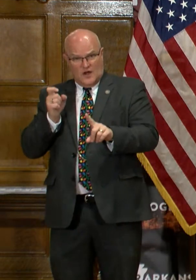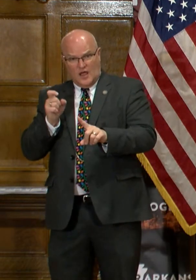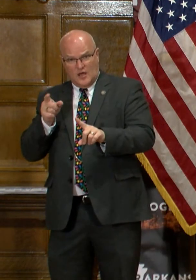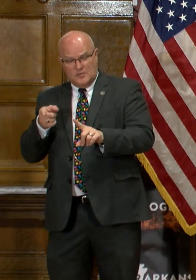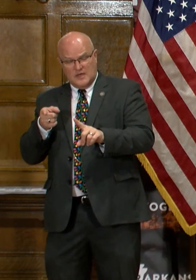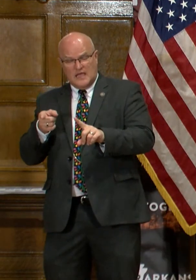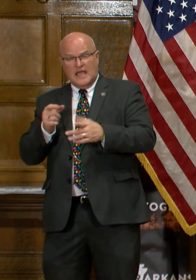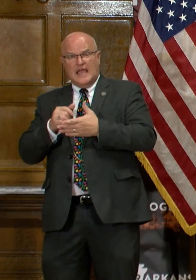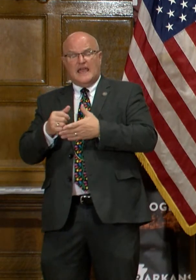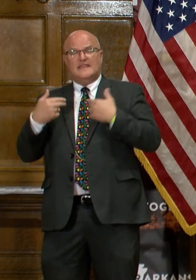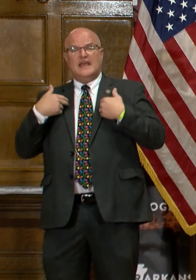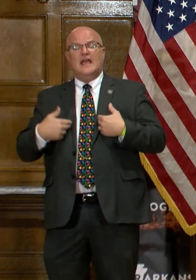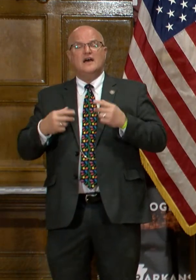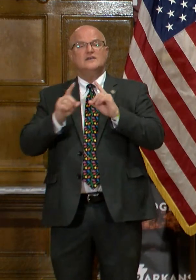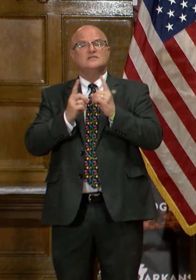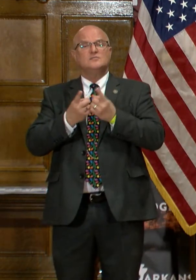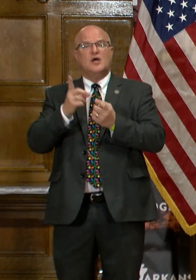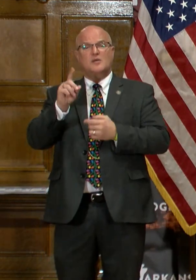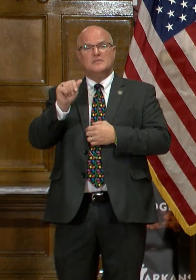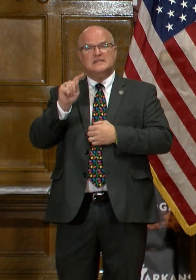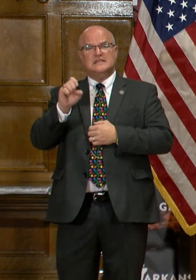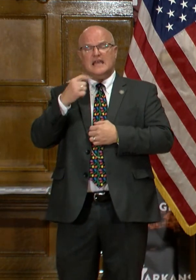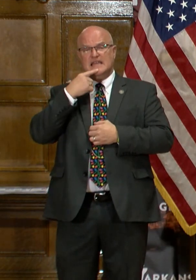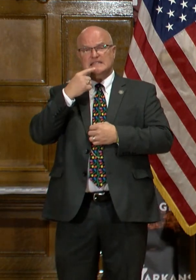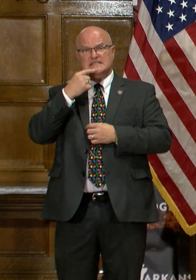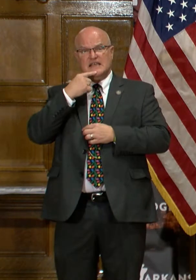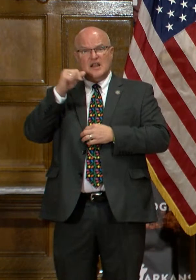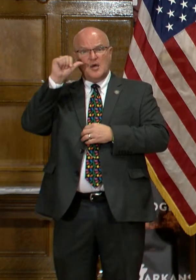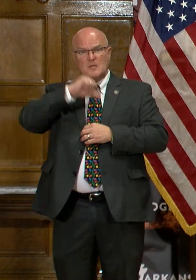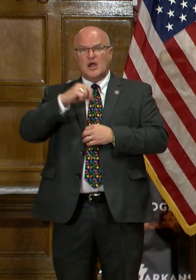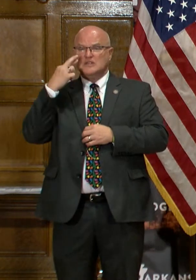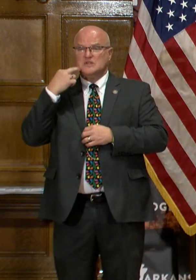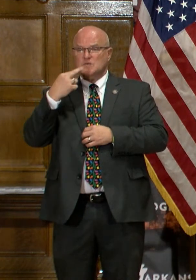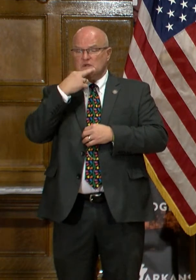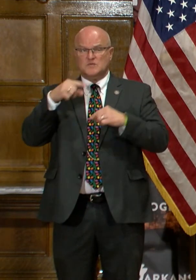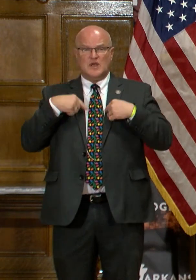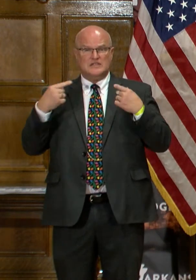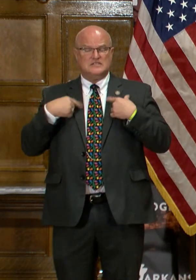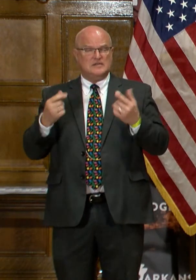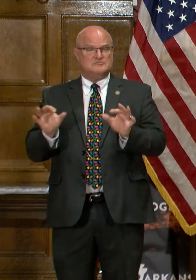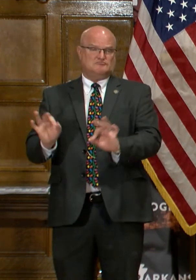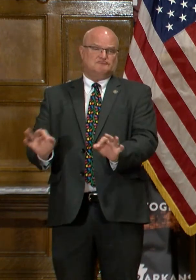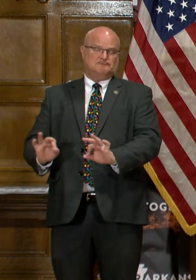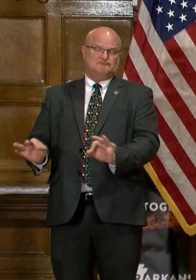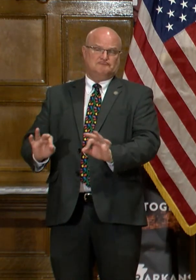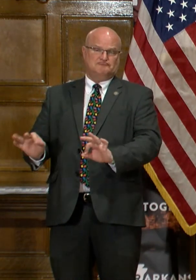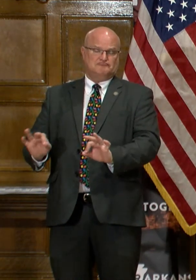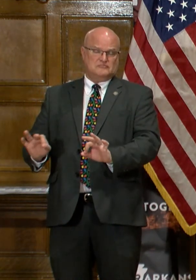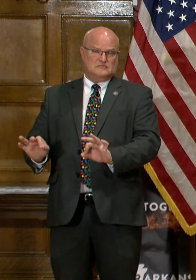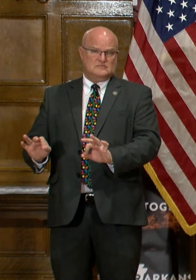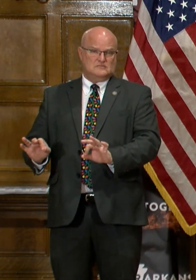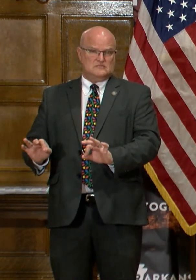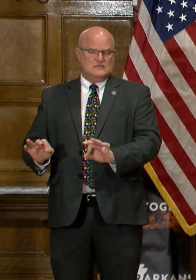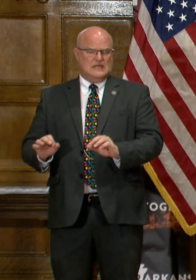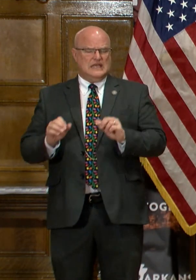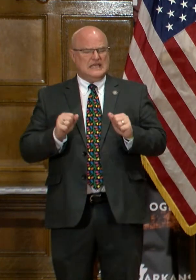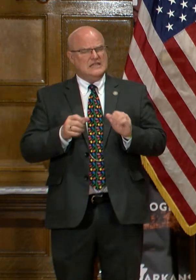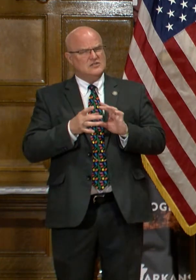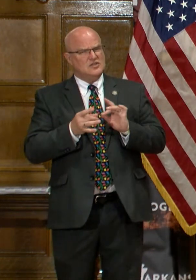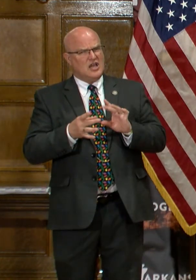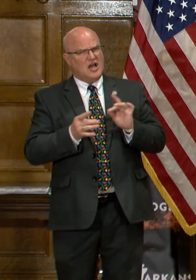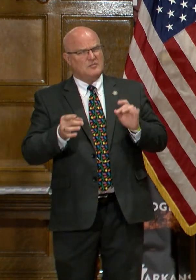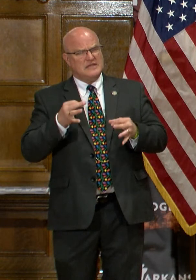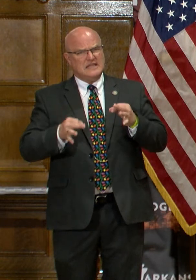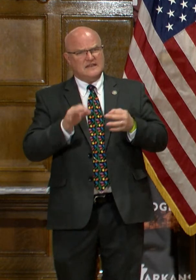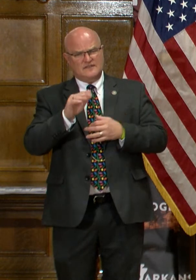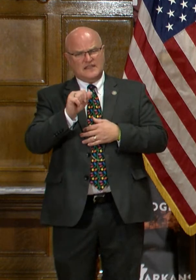that health department data says that bars, restaurants, and gyms aren't a significant source of transmission. Can you comment on